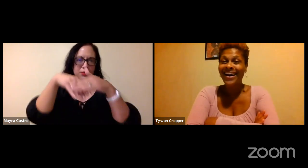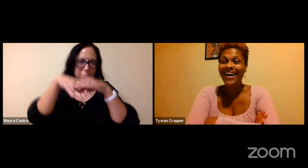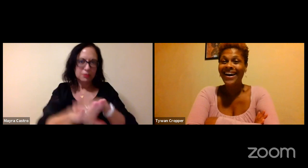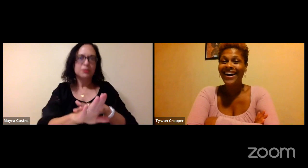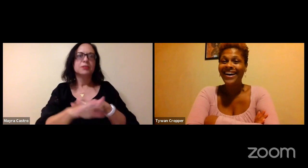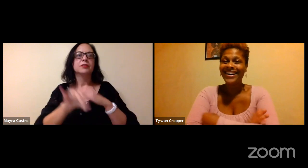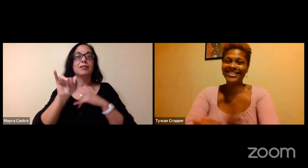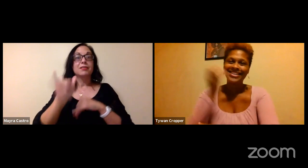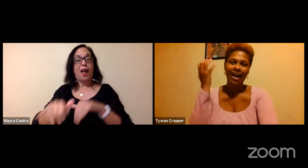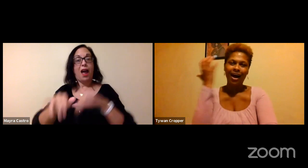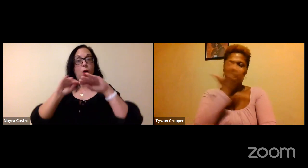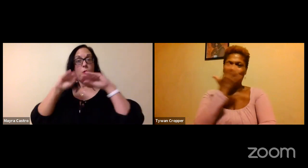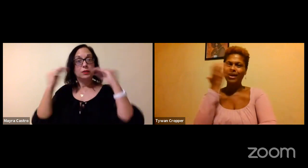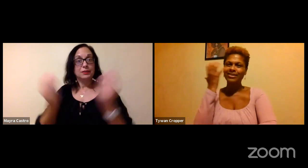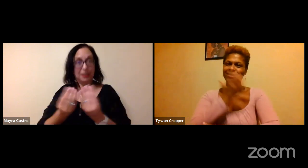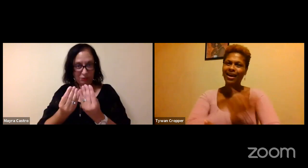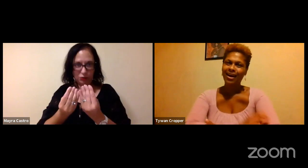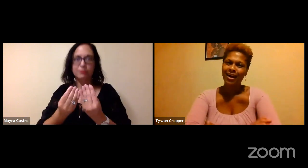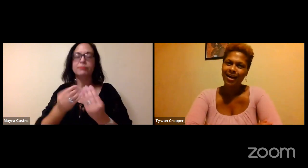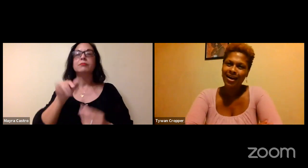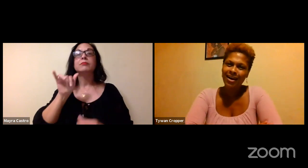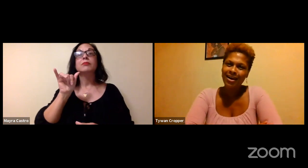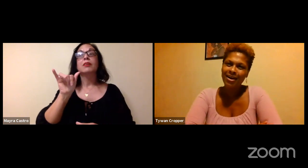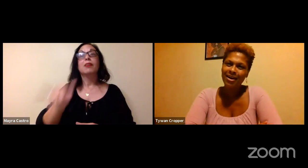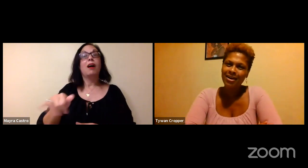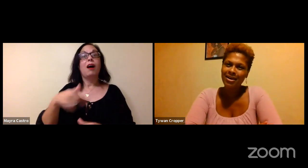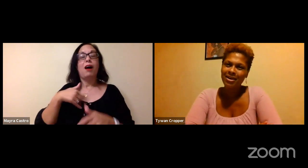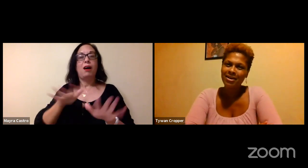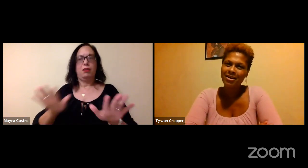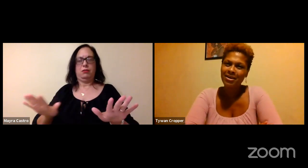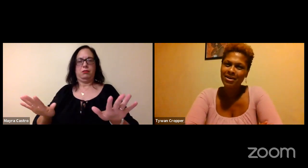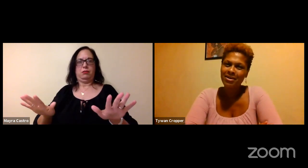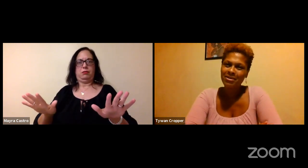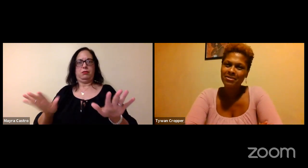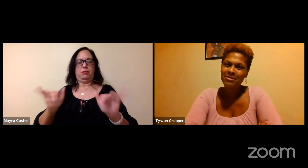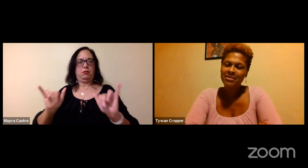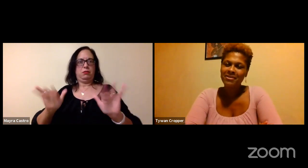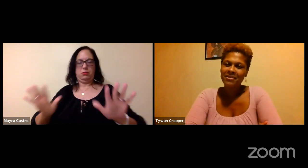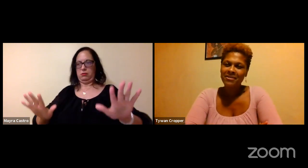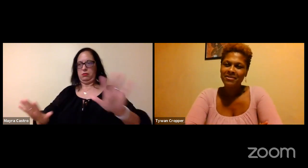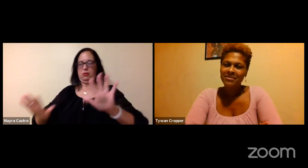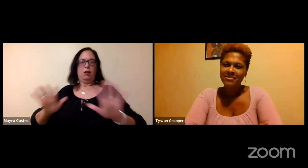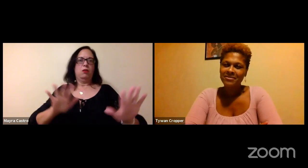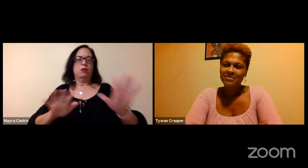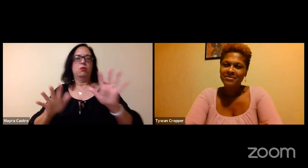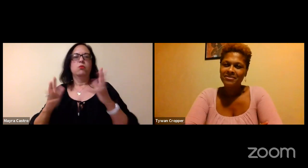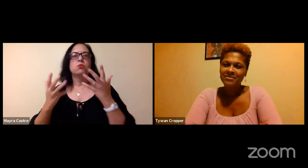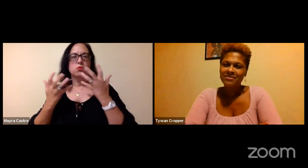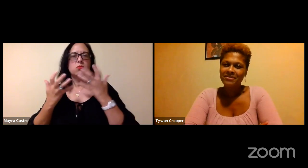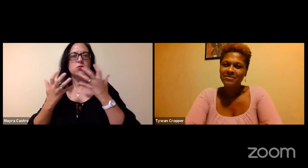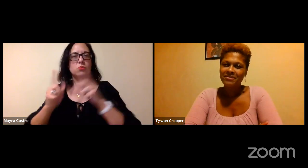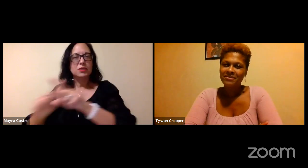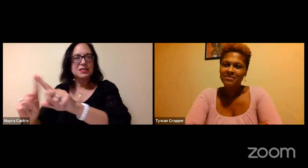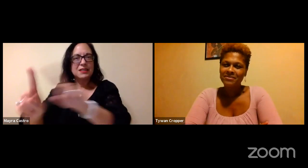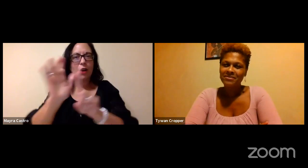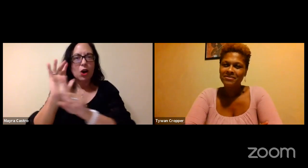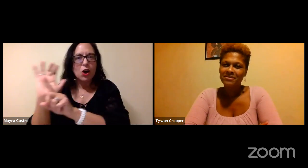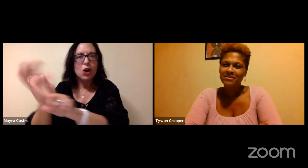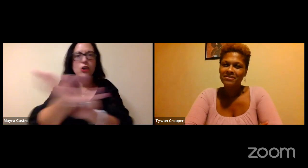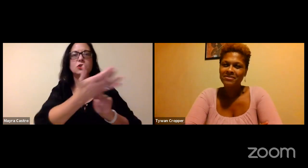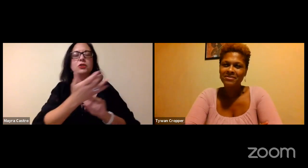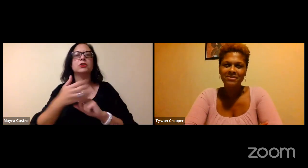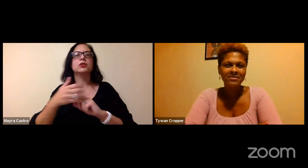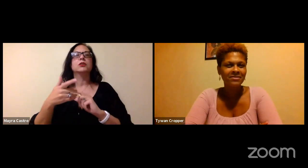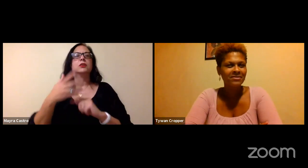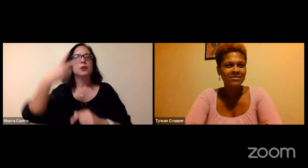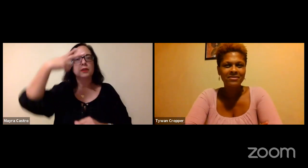I immediately signed up to be a member. And that organization, I was a little bit taken back and